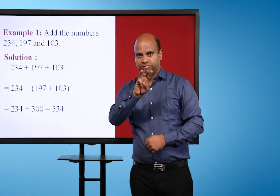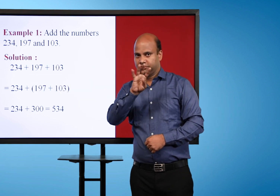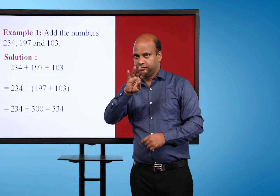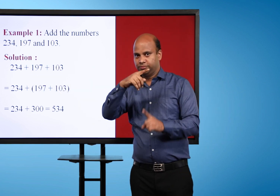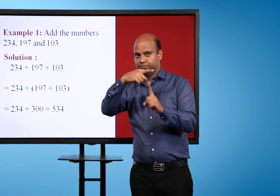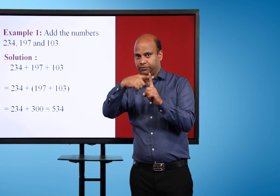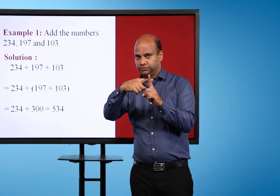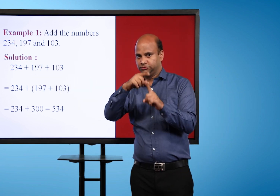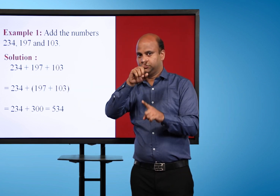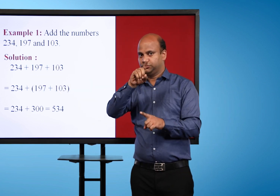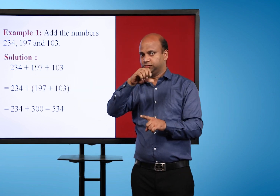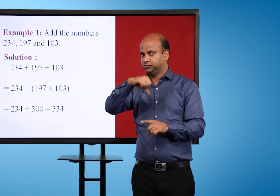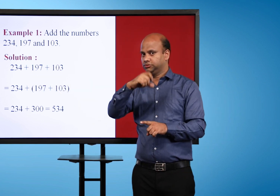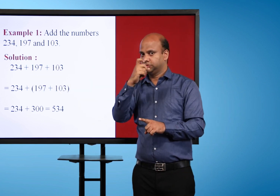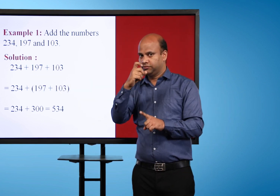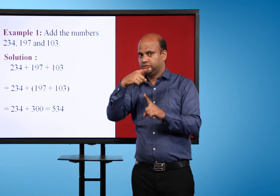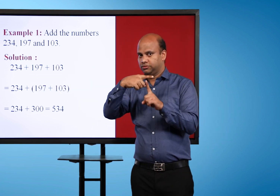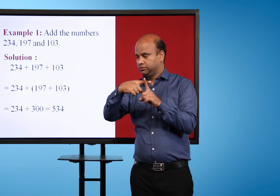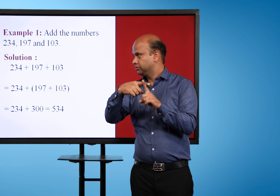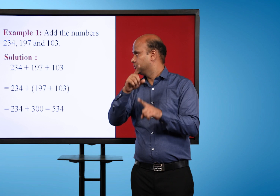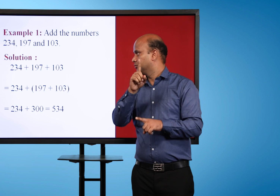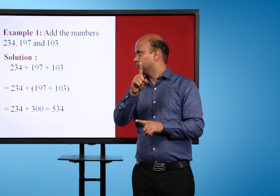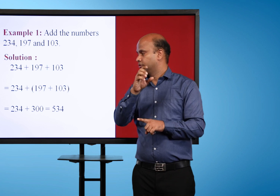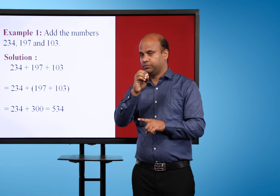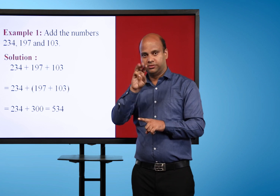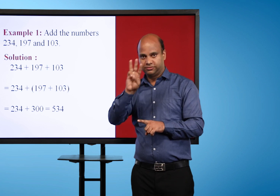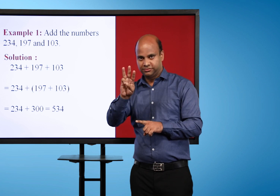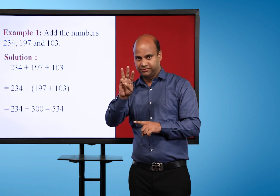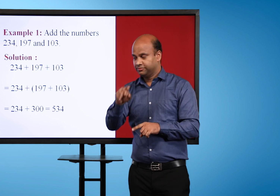234 plus 197 plus 103 is equal to